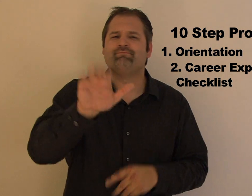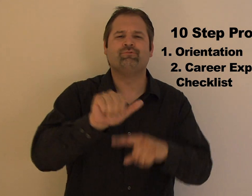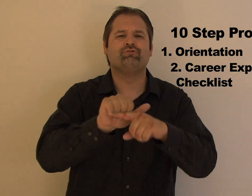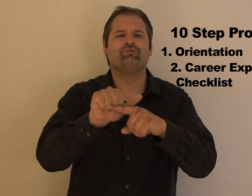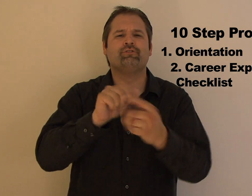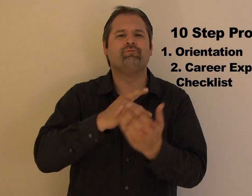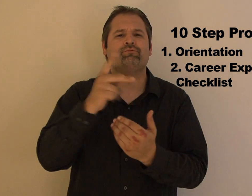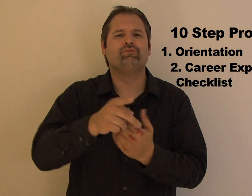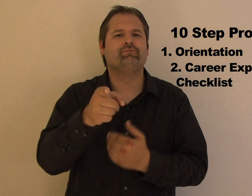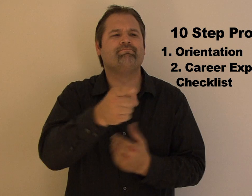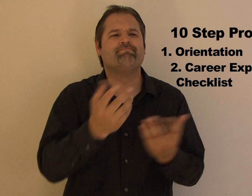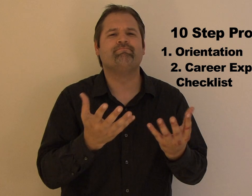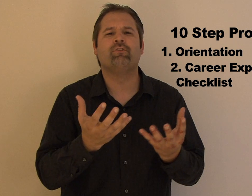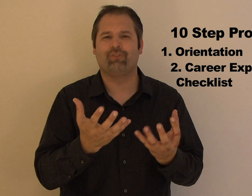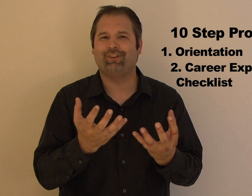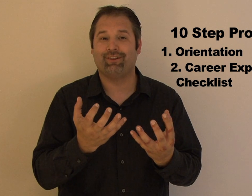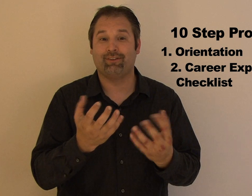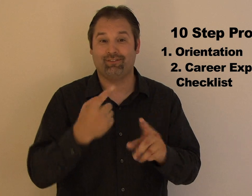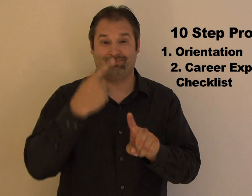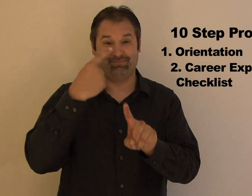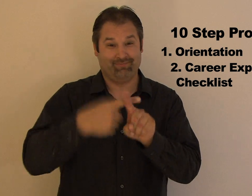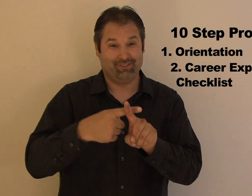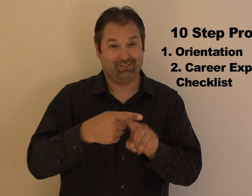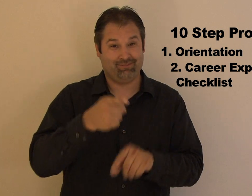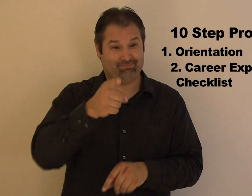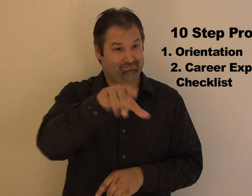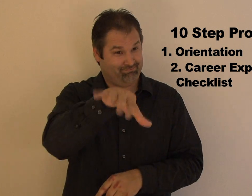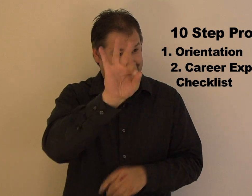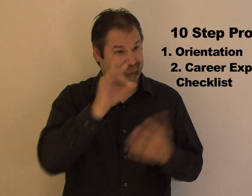Next, locating training sources.